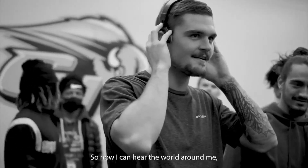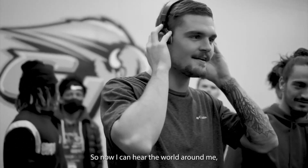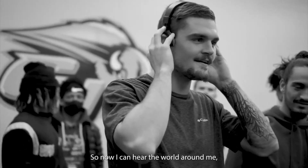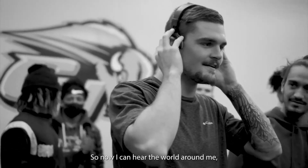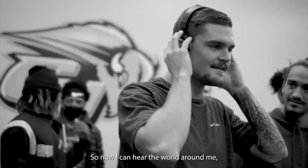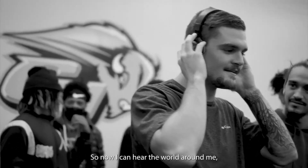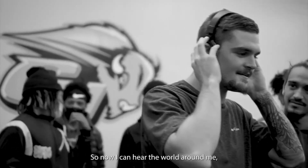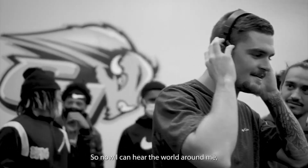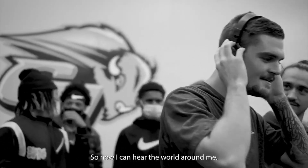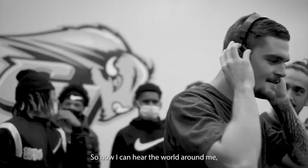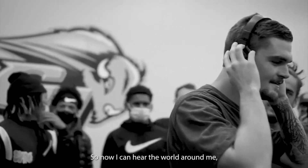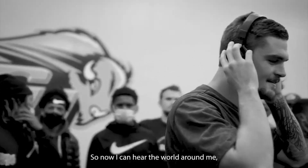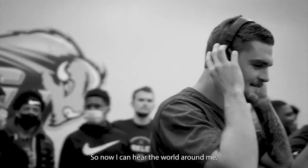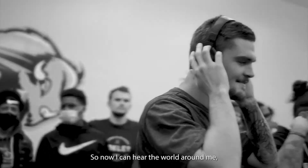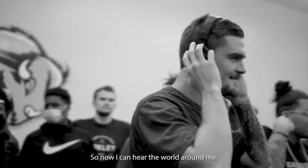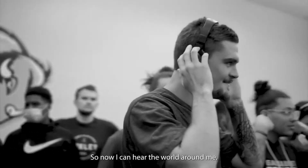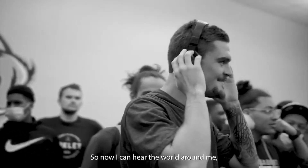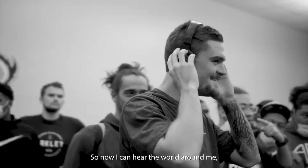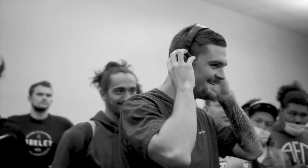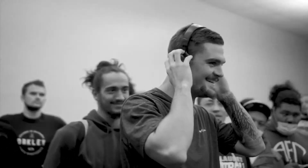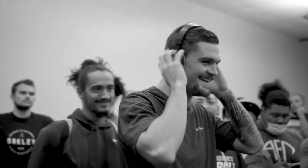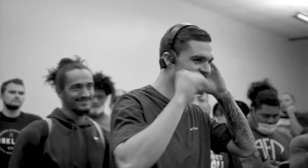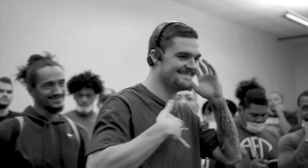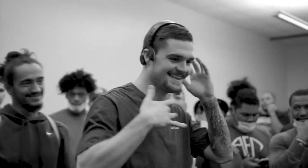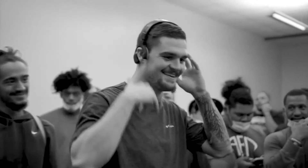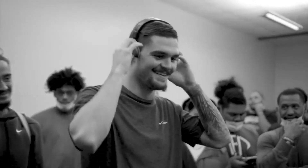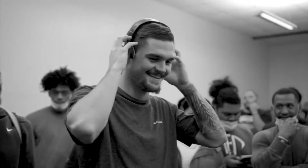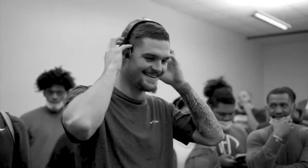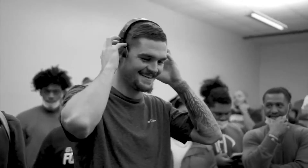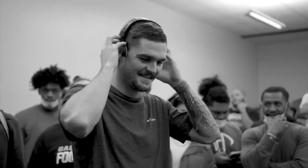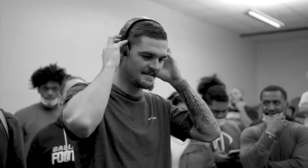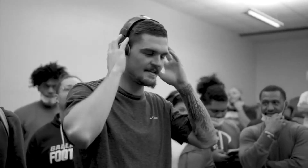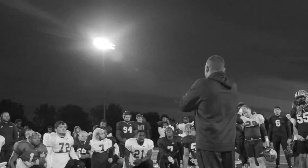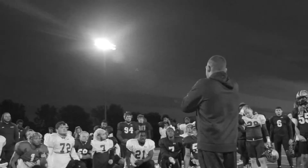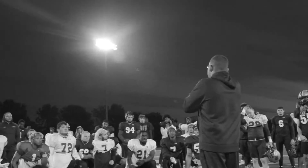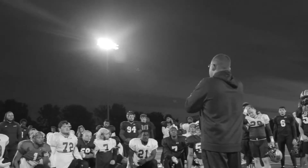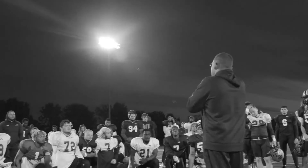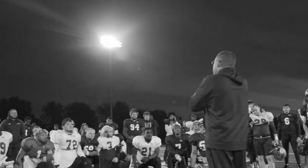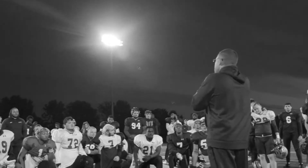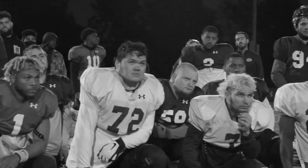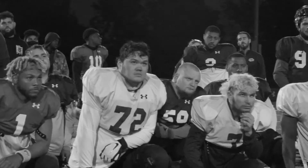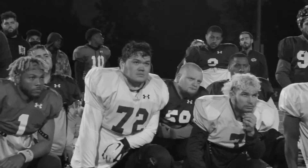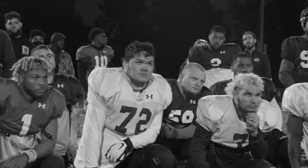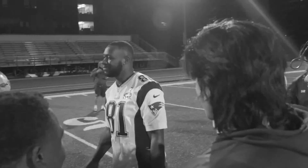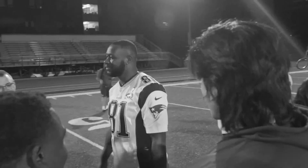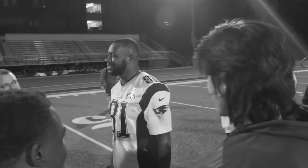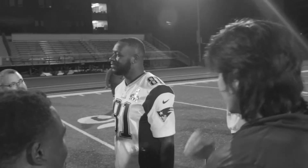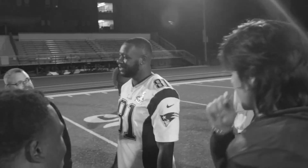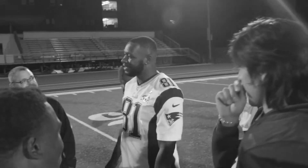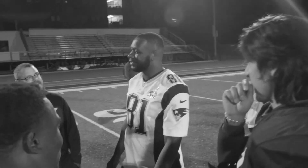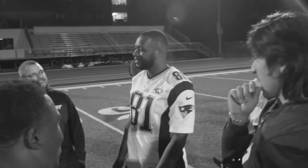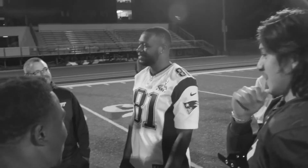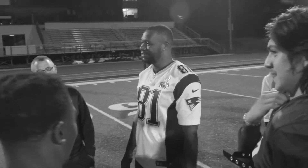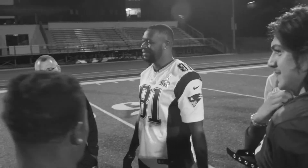And now I can hear the world around me while also still hearing my music.